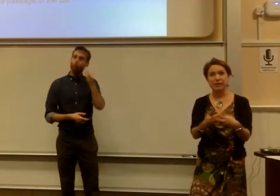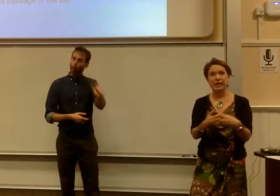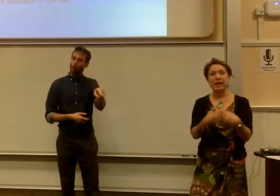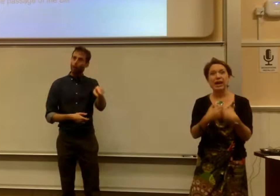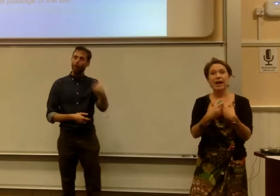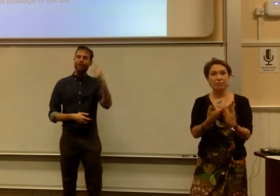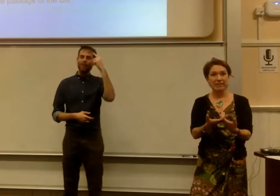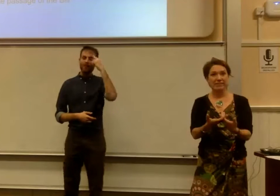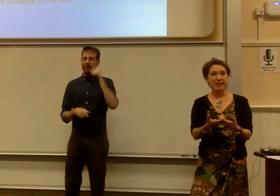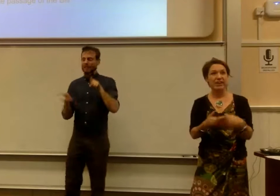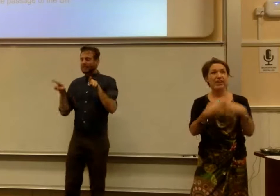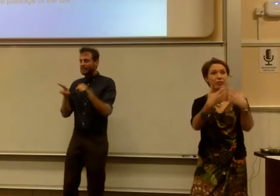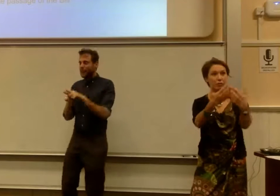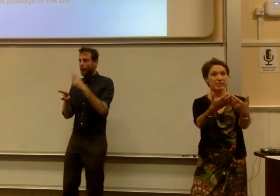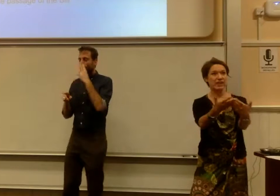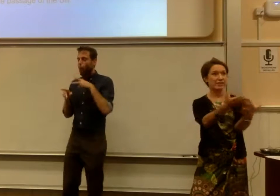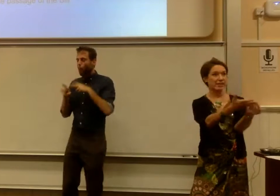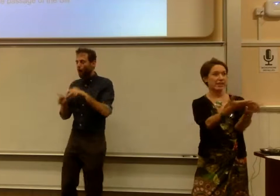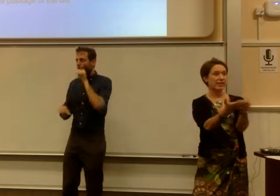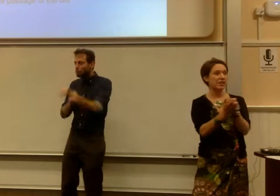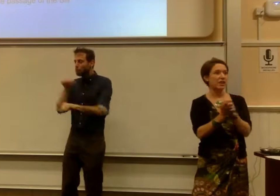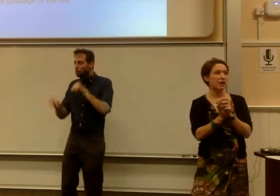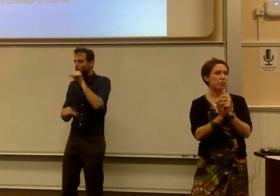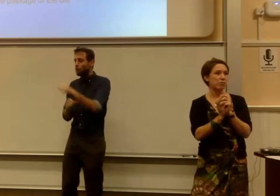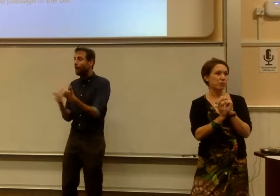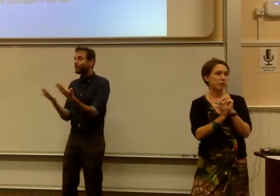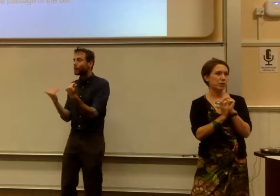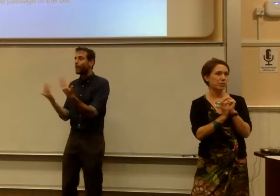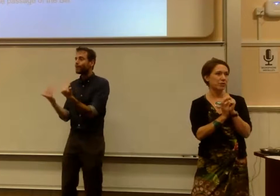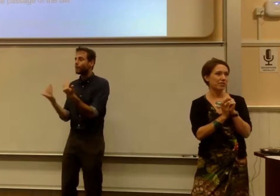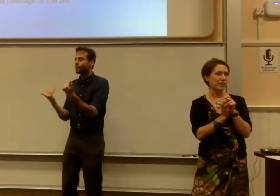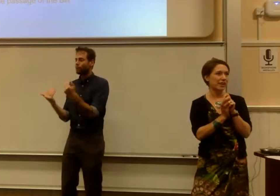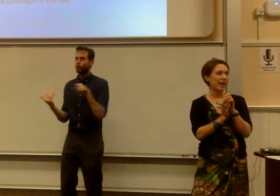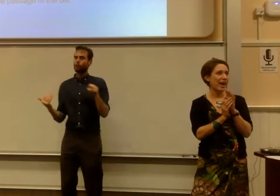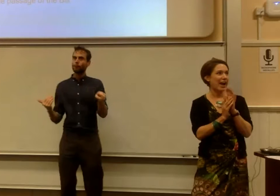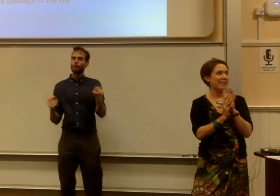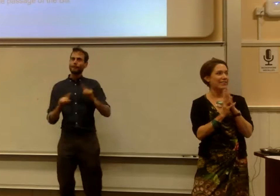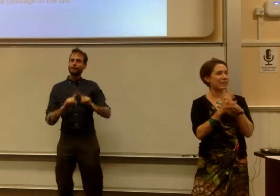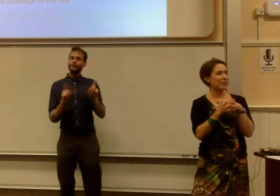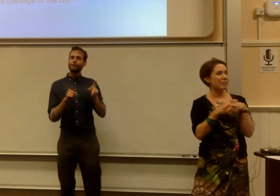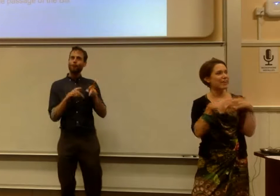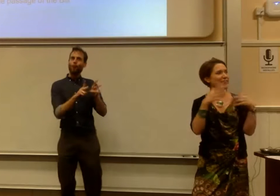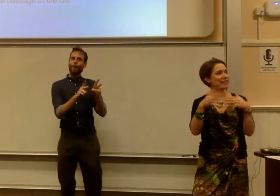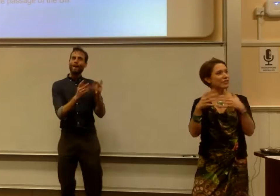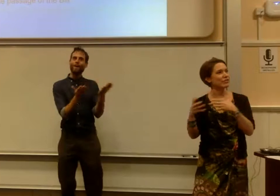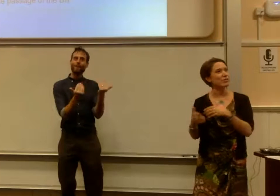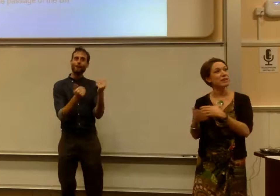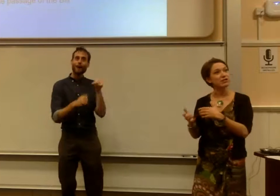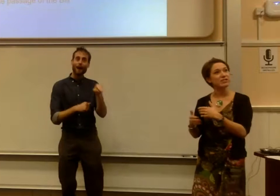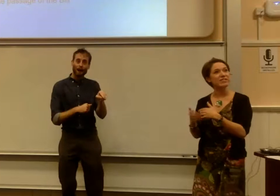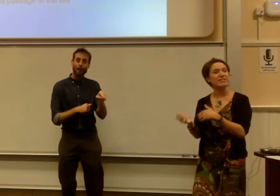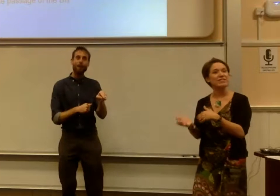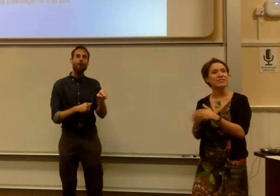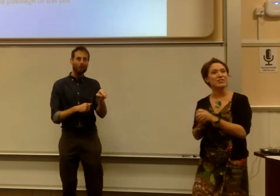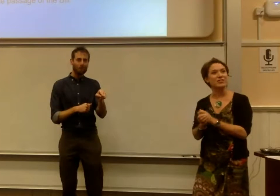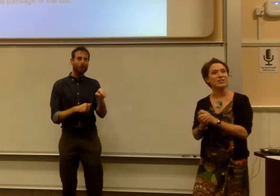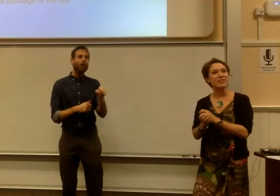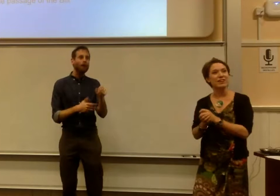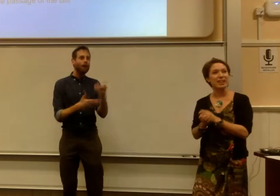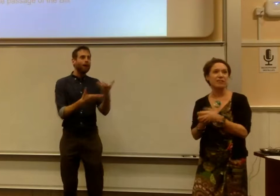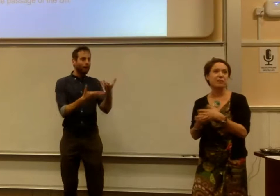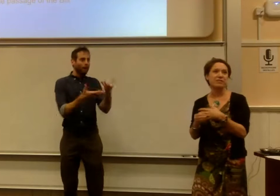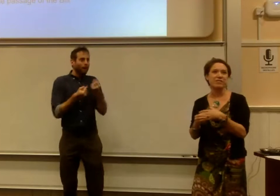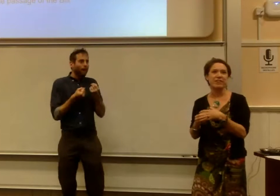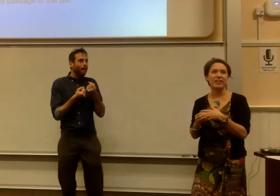do things differently and better if we take the lead from the community. And it's led on to some interesting